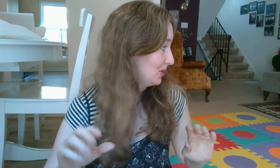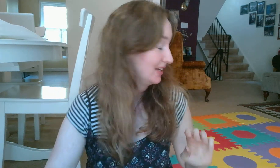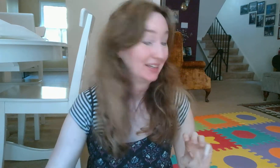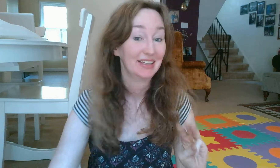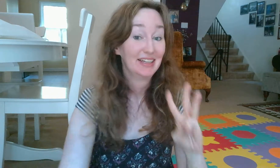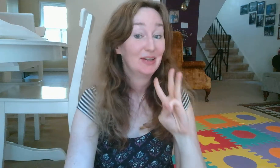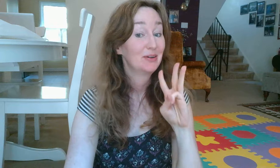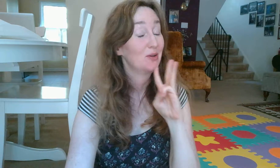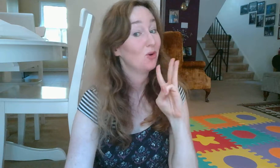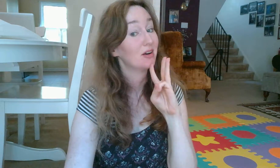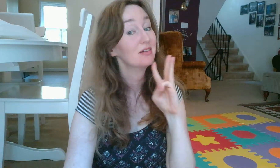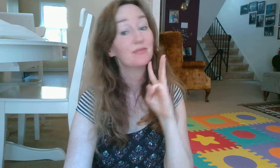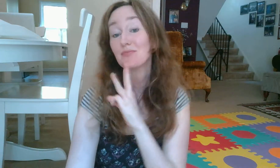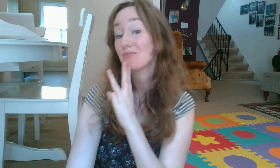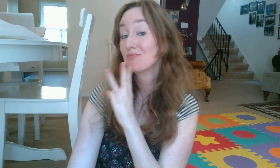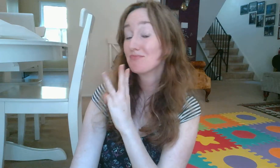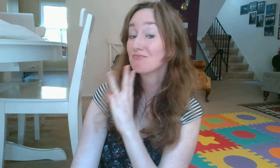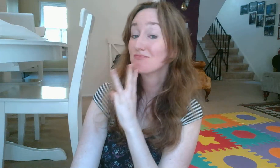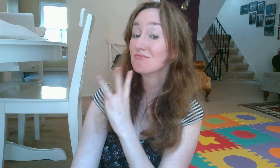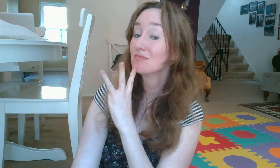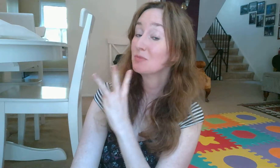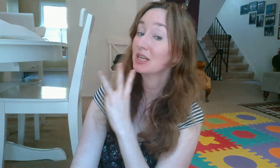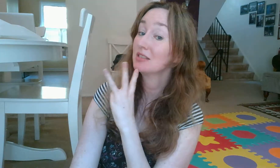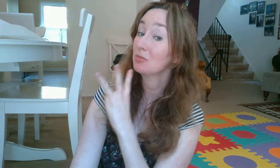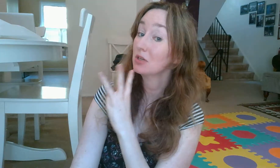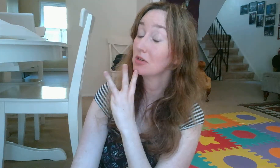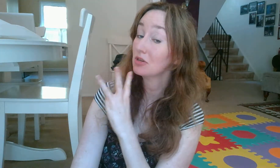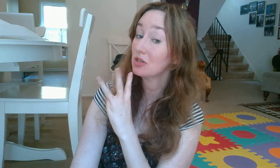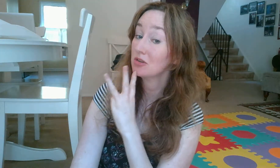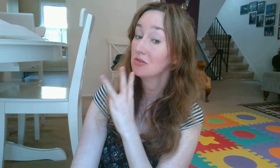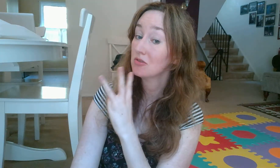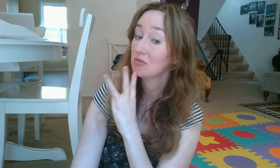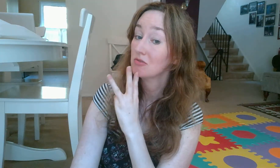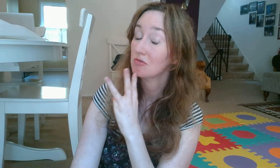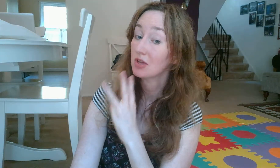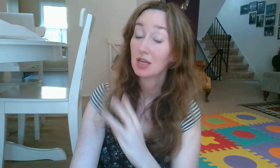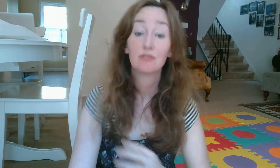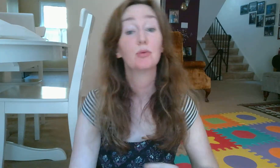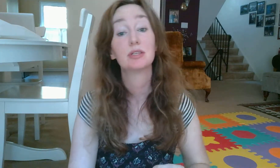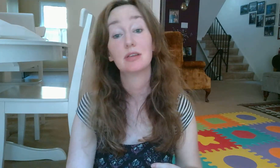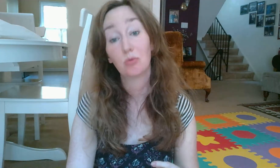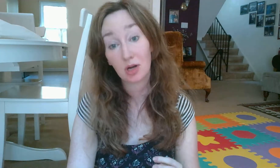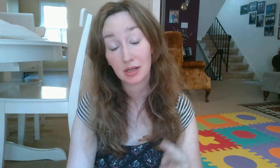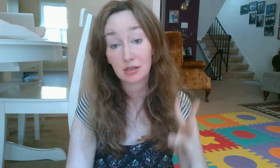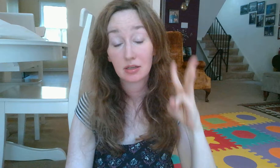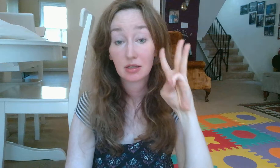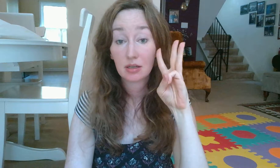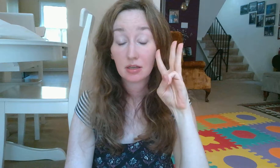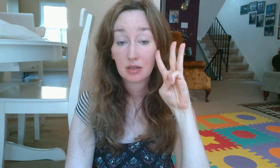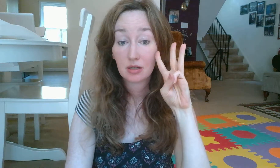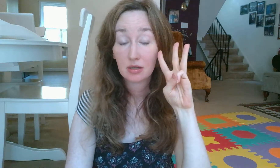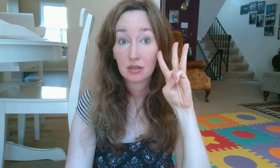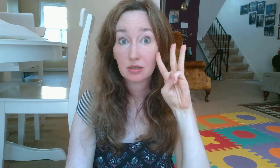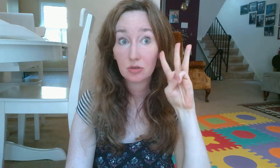quick. Okay, water. You make a W at your chin. If you want to say wine,